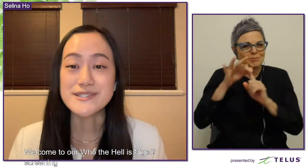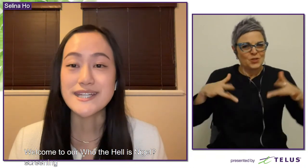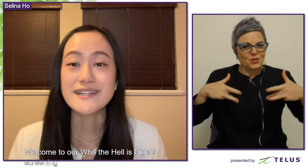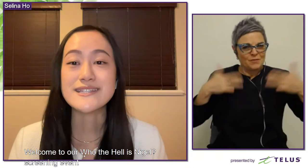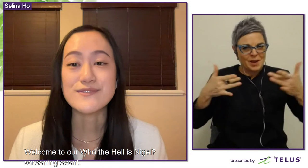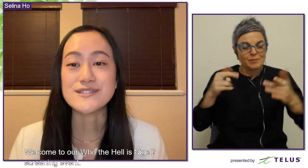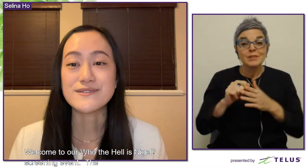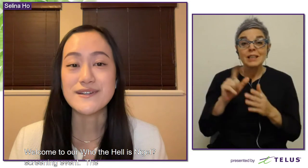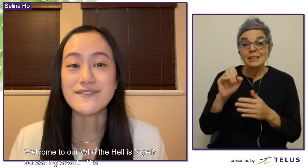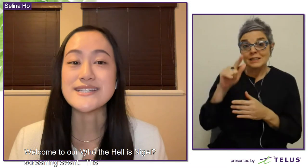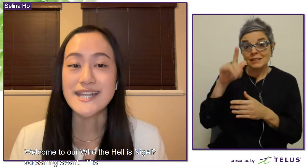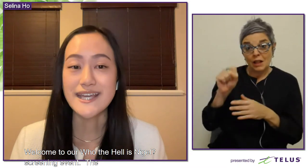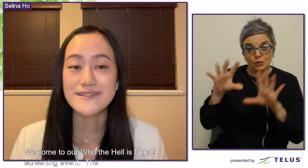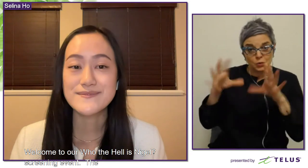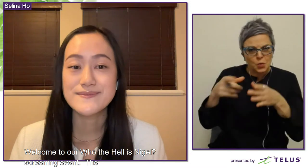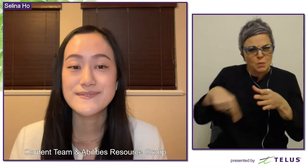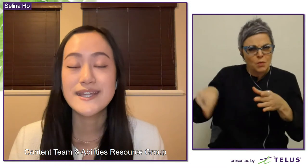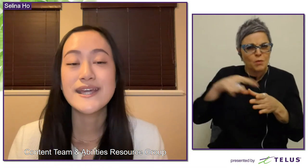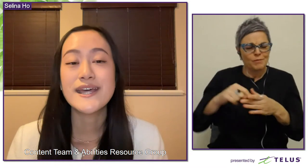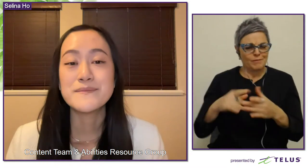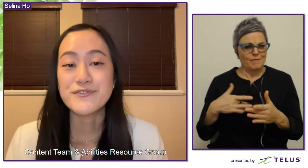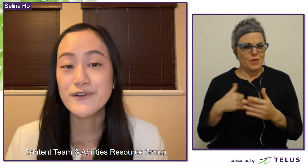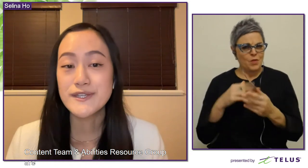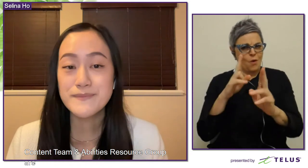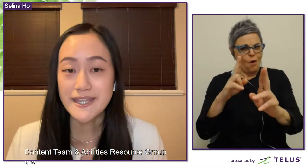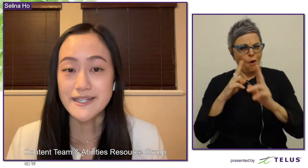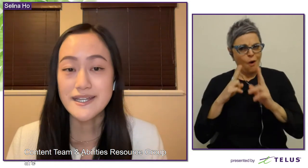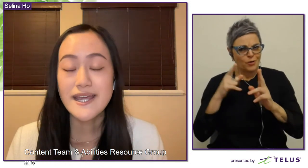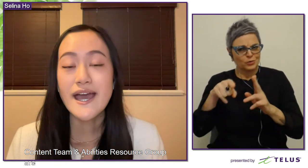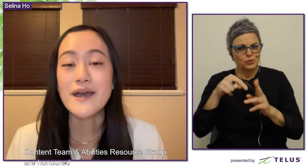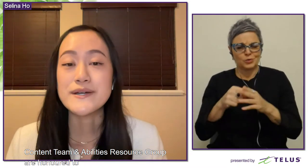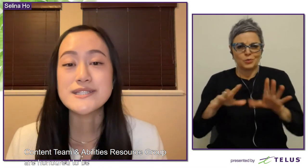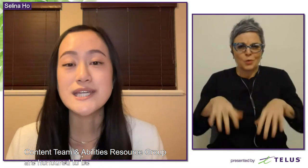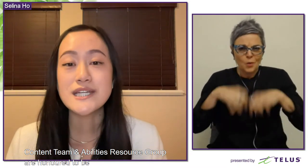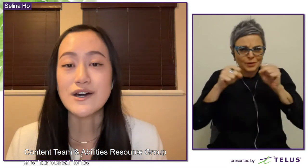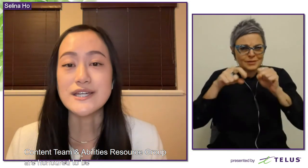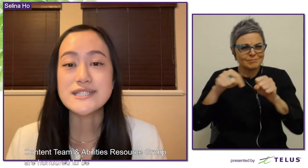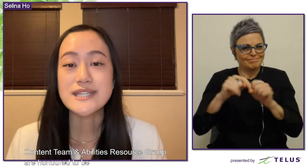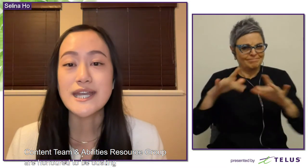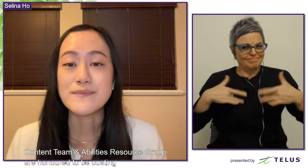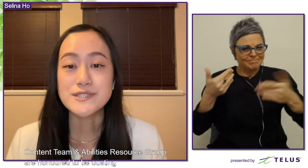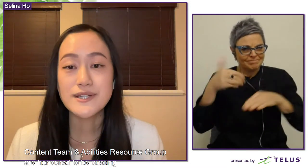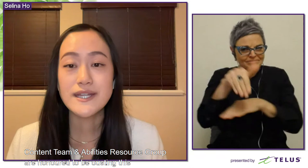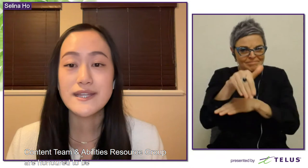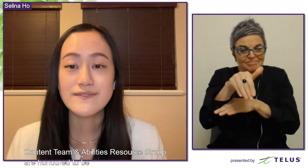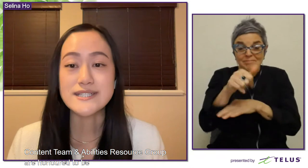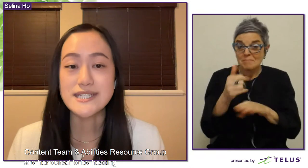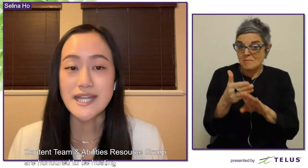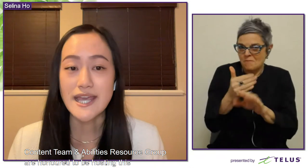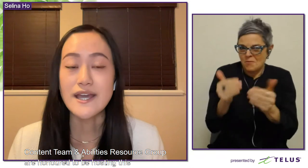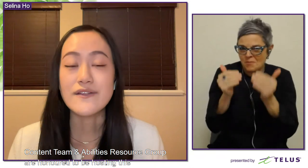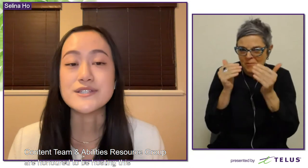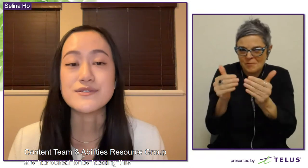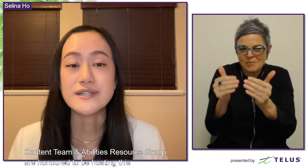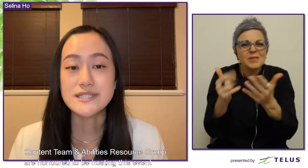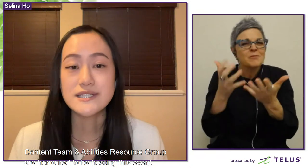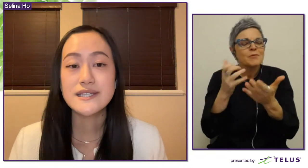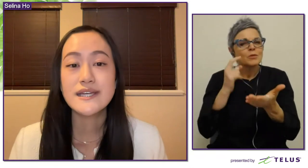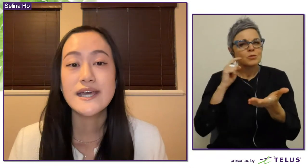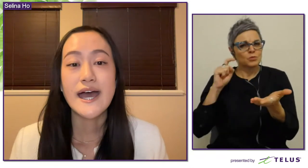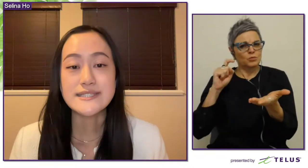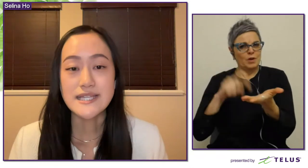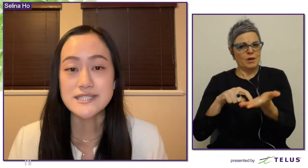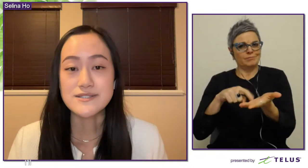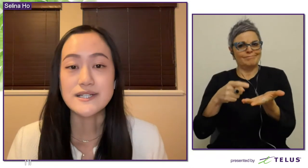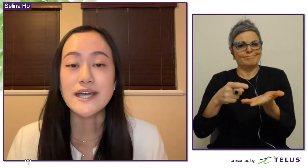to be hosting this virtual event today. Before we begin, I want to acknowledge that I'm joining the event today on the